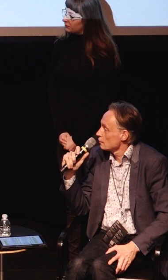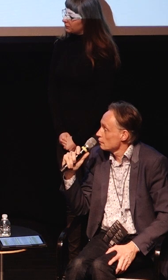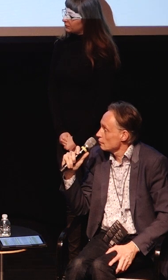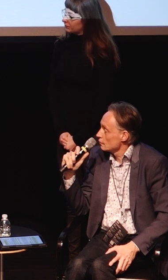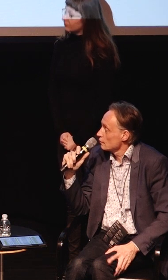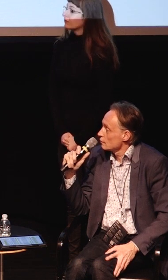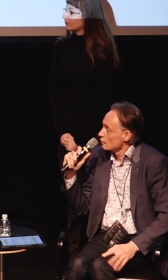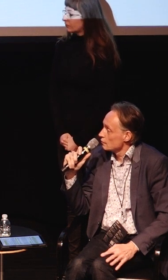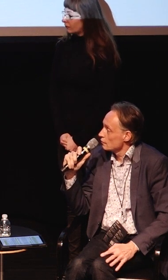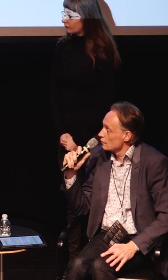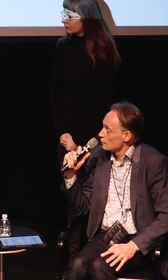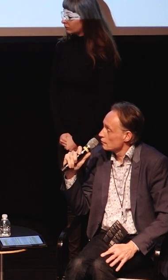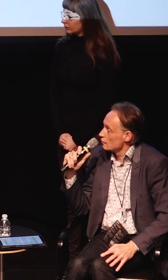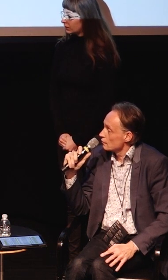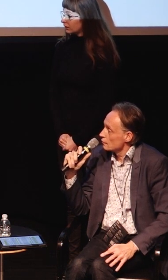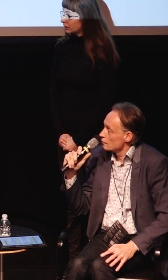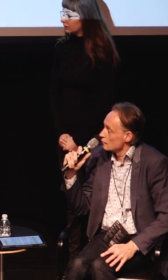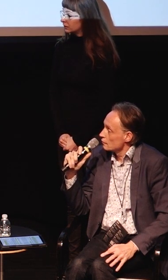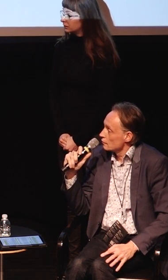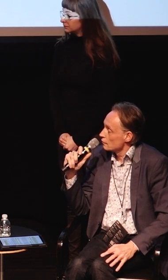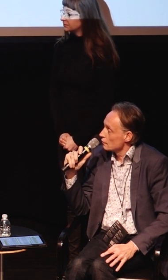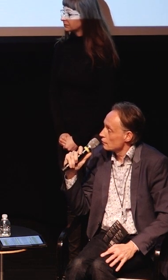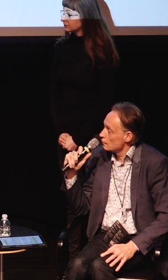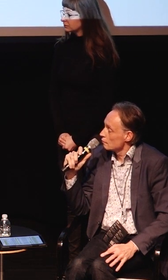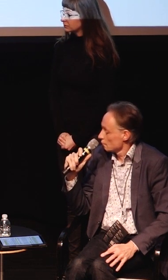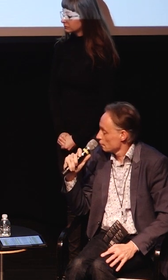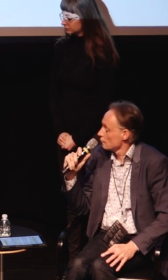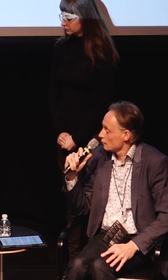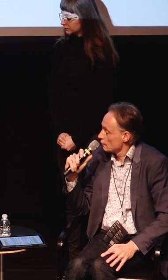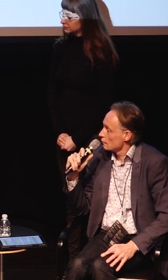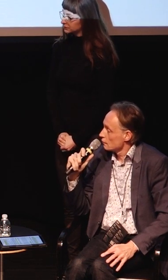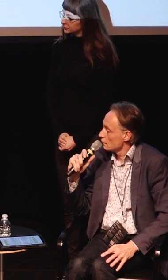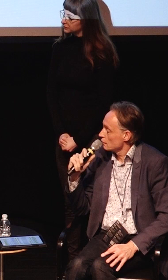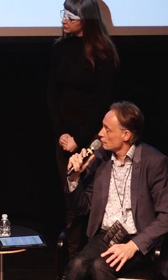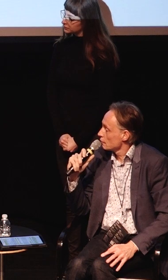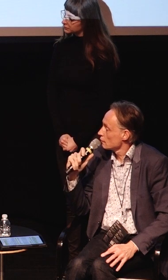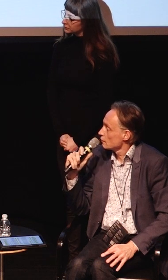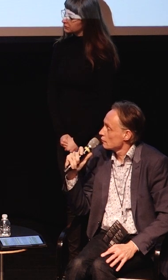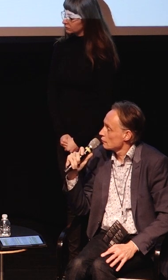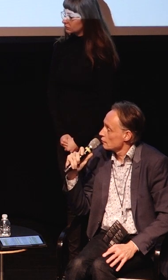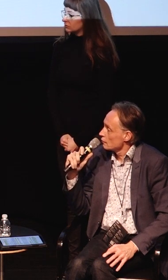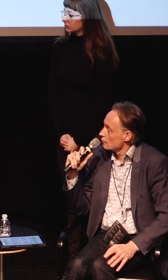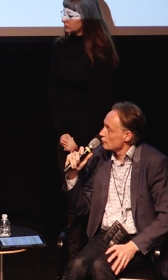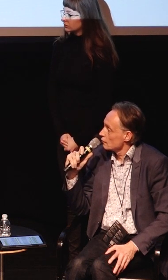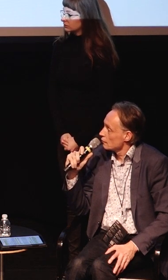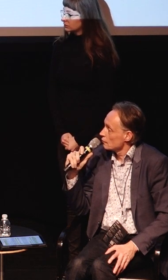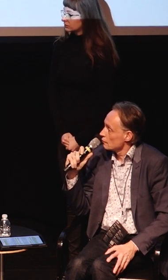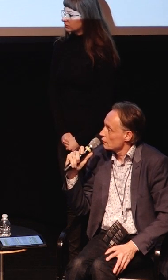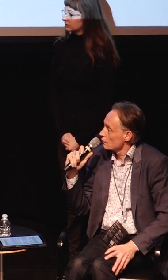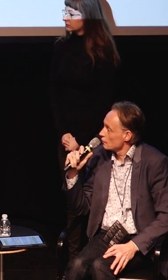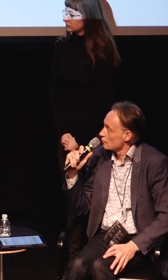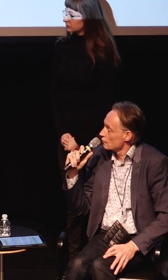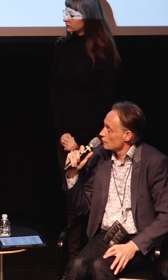have a disadvantage, and you have to make up for it somehow. So I feel that's kind of how